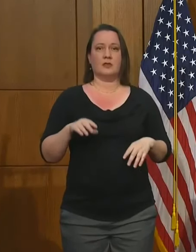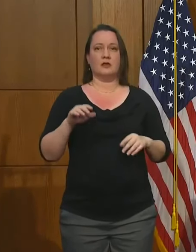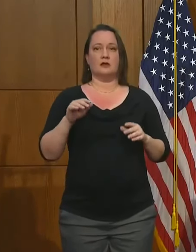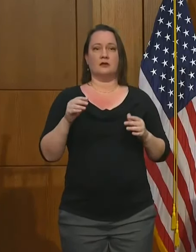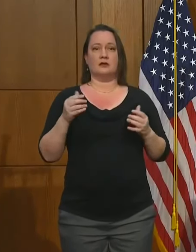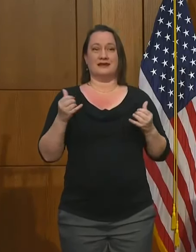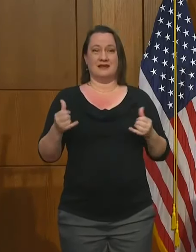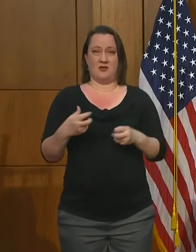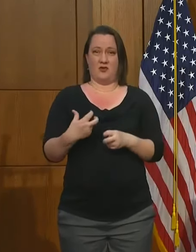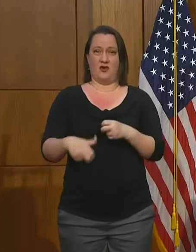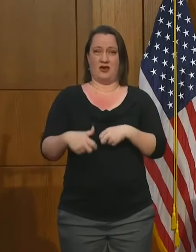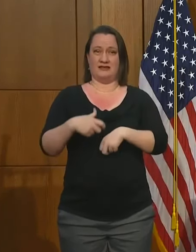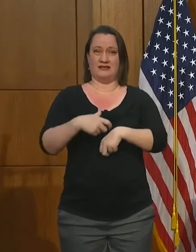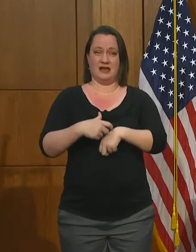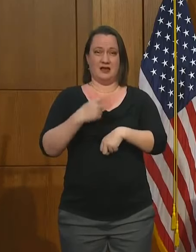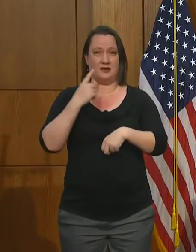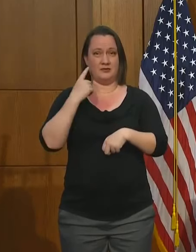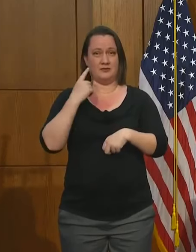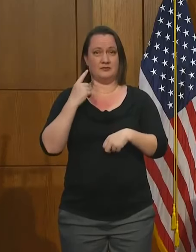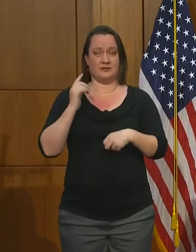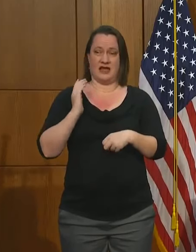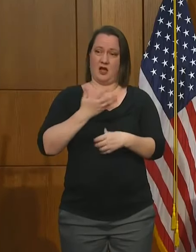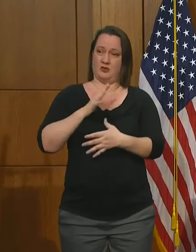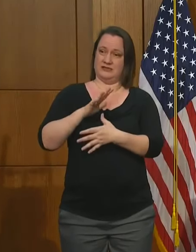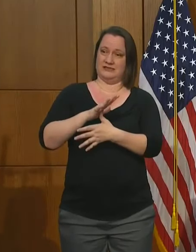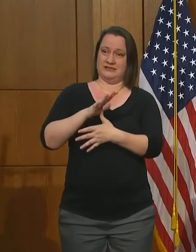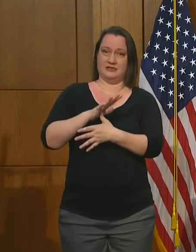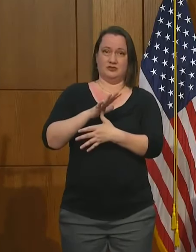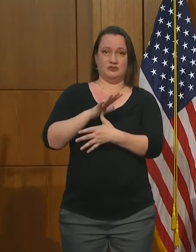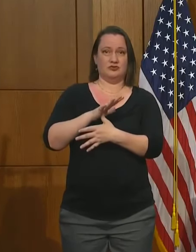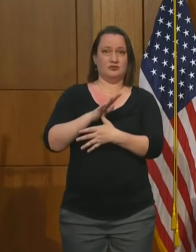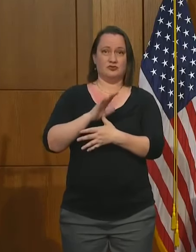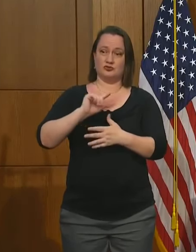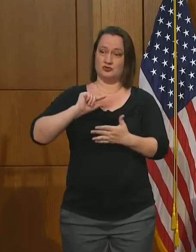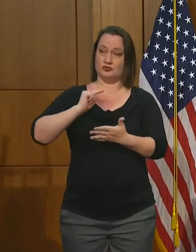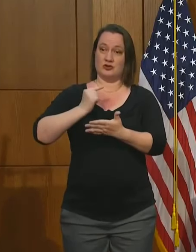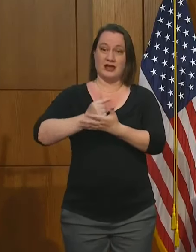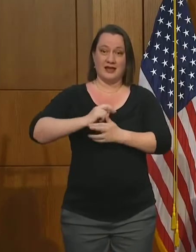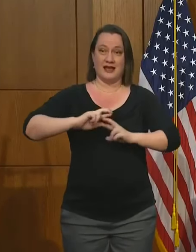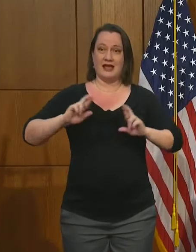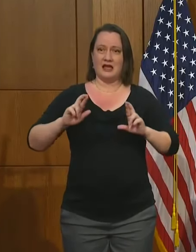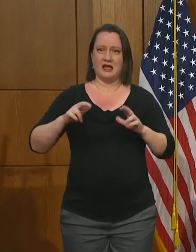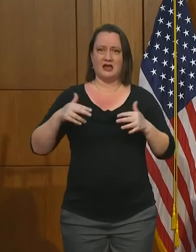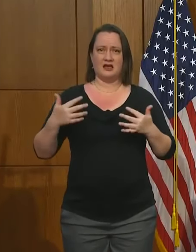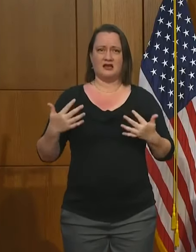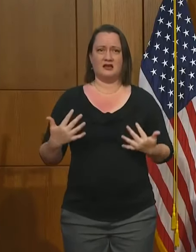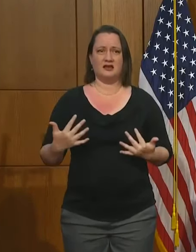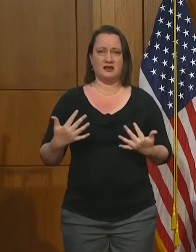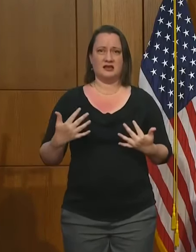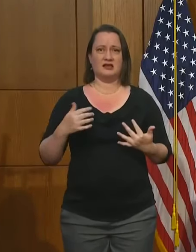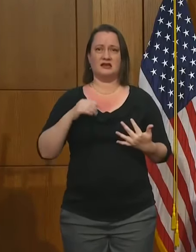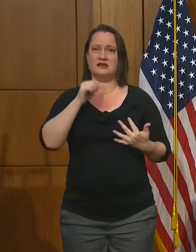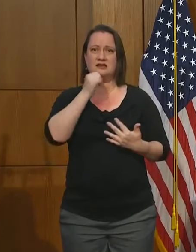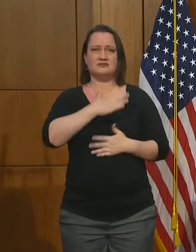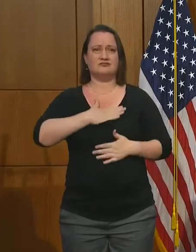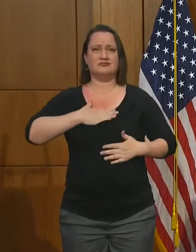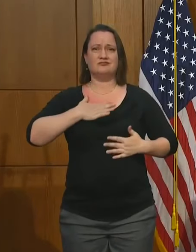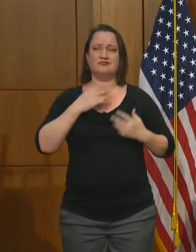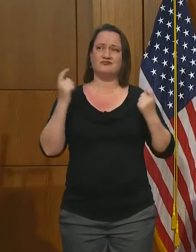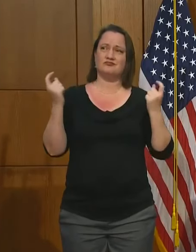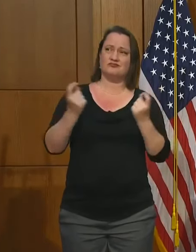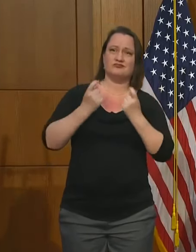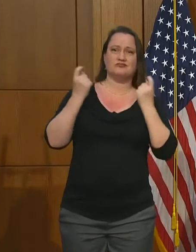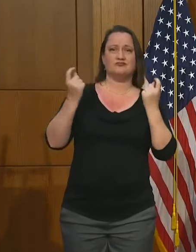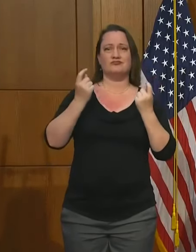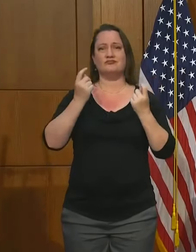for our graduating seniors. They are not being able to enjoy a lot of the things that all of us have enjoyed. There